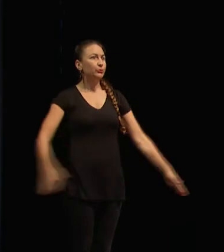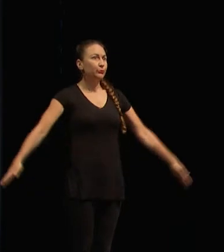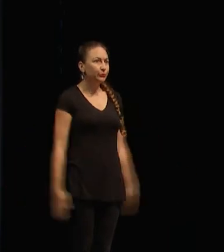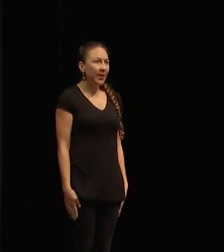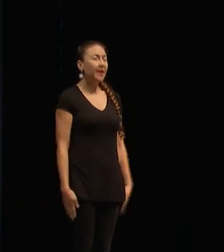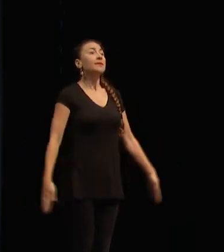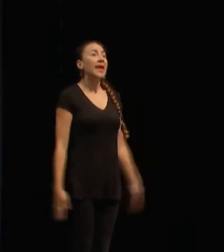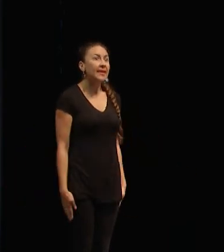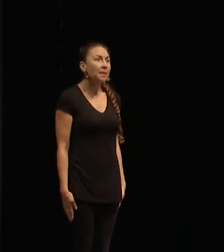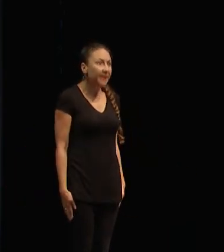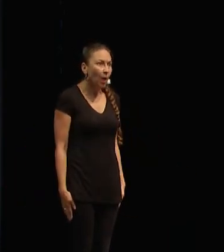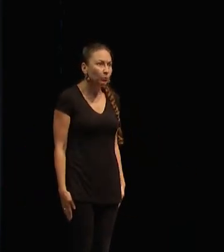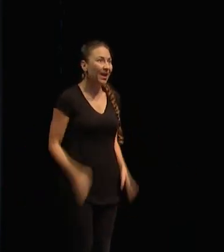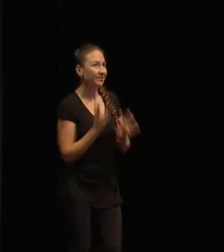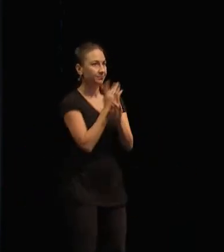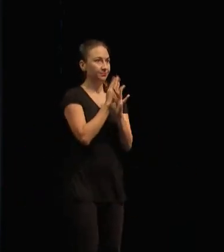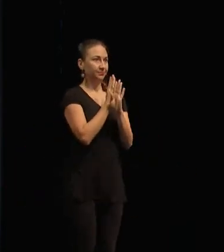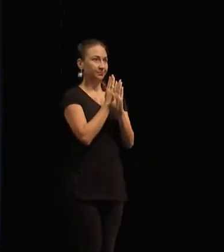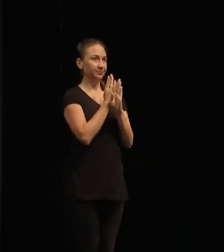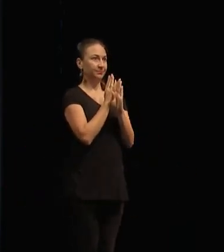Everybody in a straight line, please. Hands down.